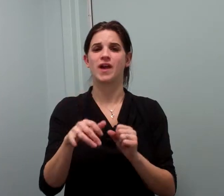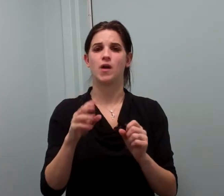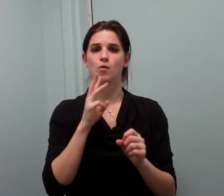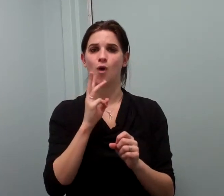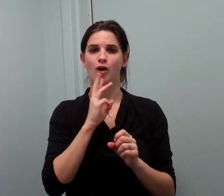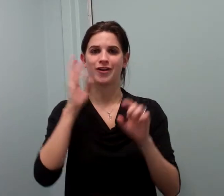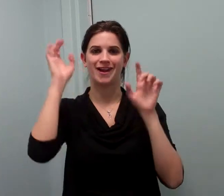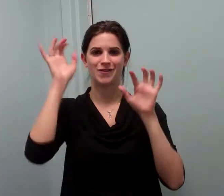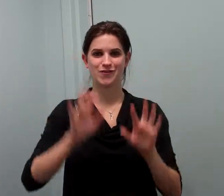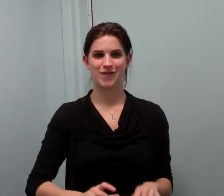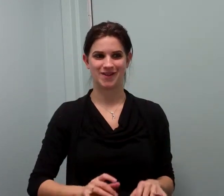saturated.